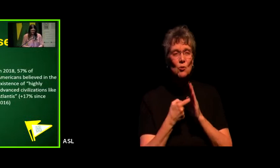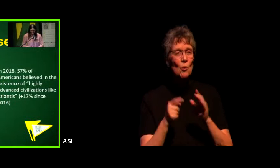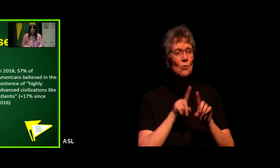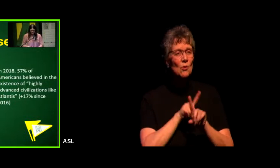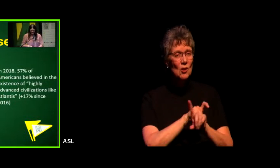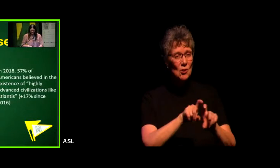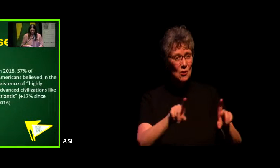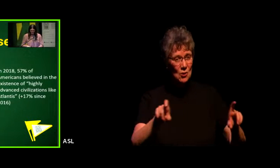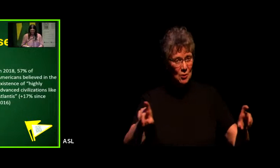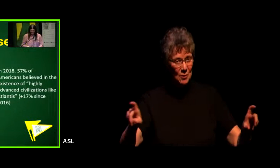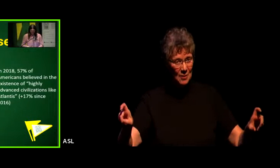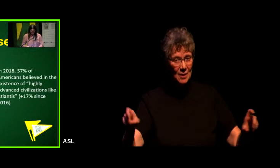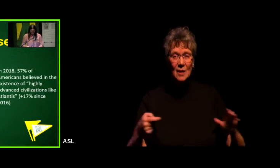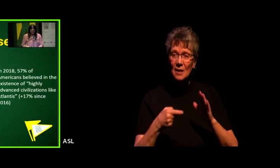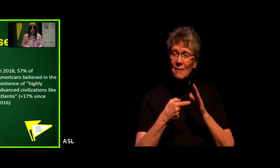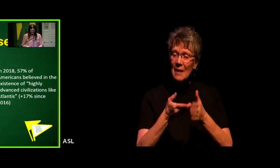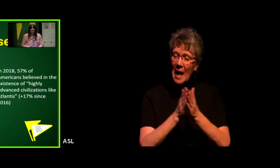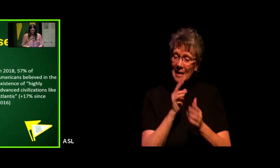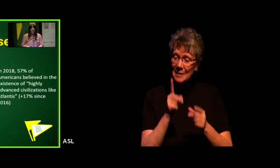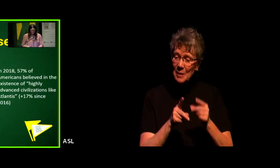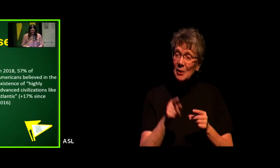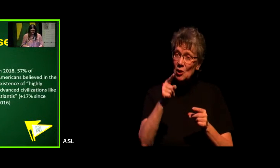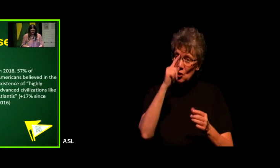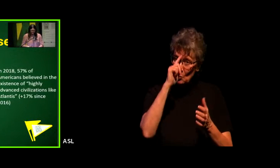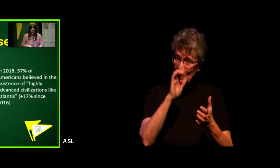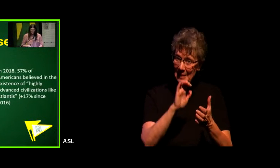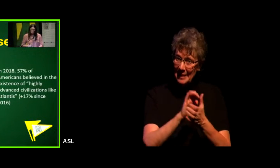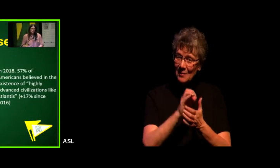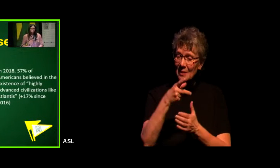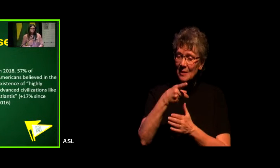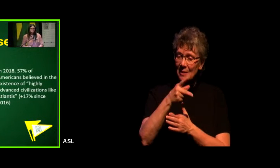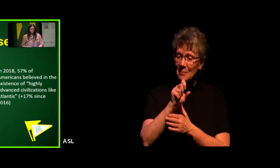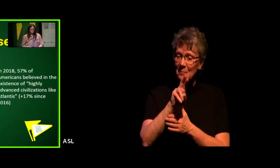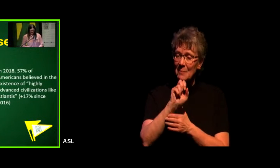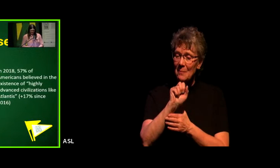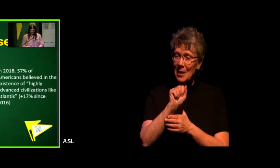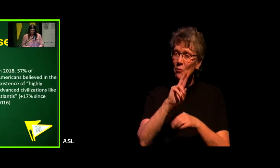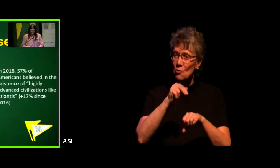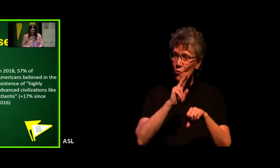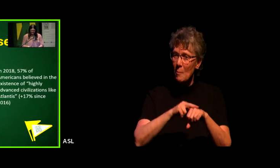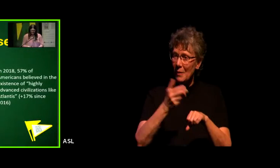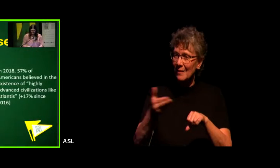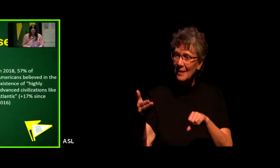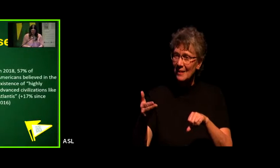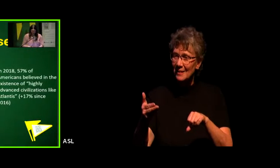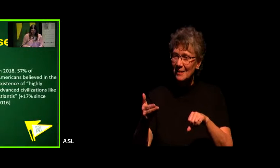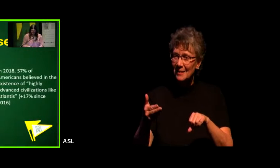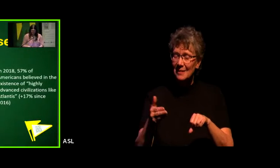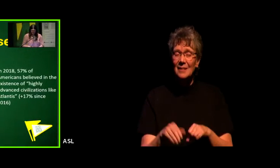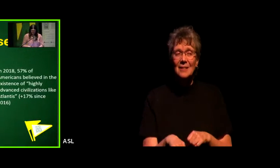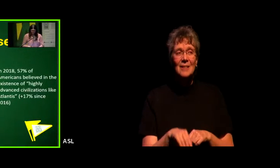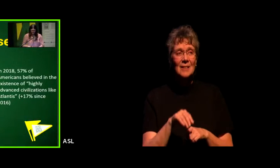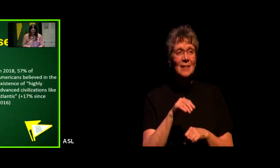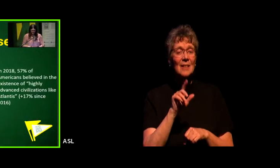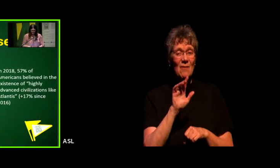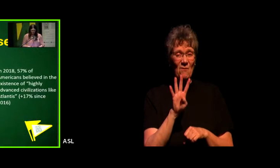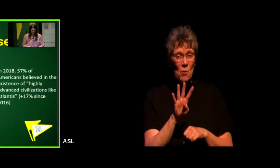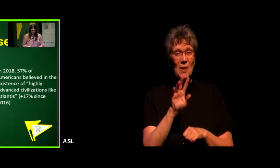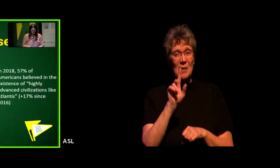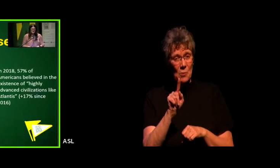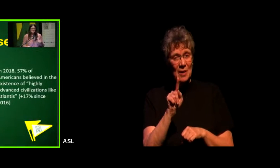which featured a paranormal belief section. In 2018, 41% of Americans believed in ancient aliens, which is actually